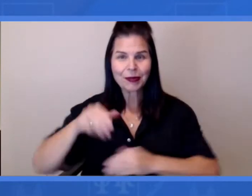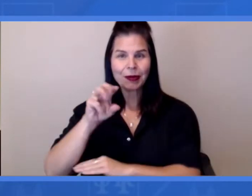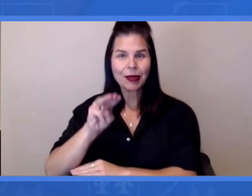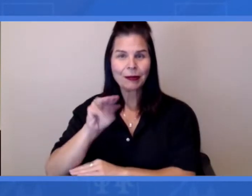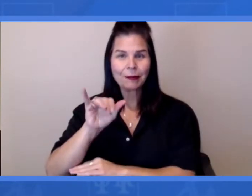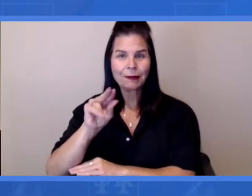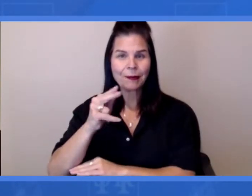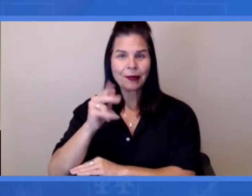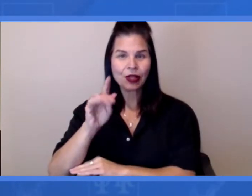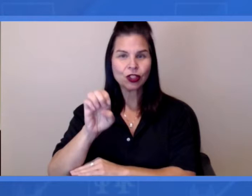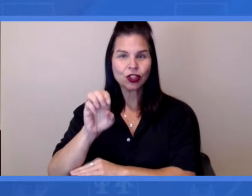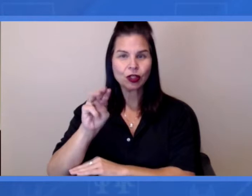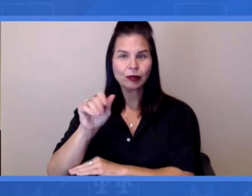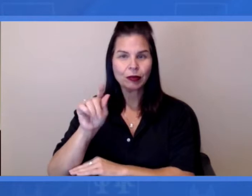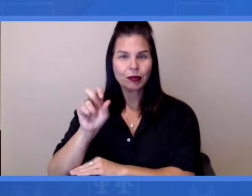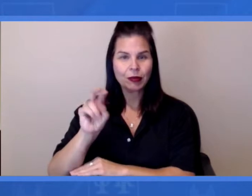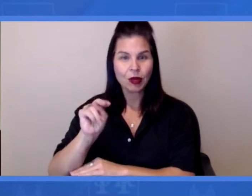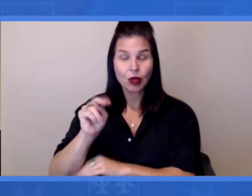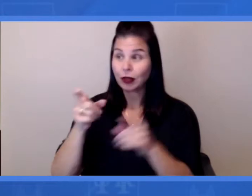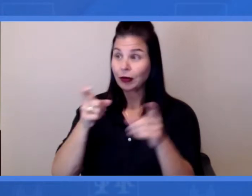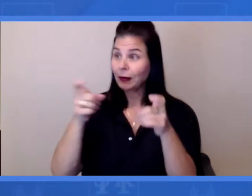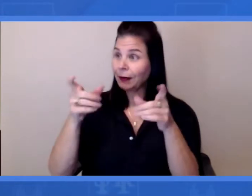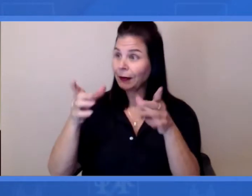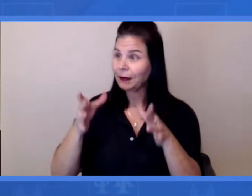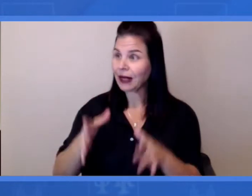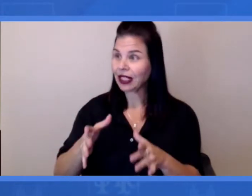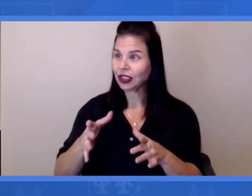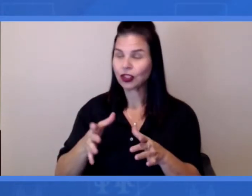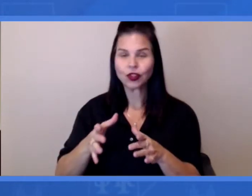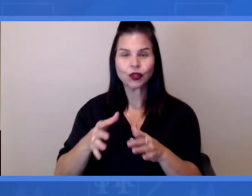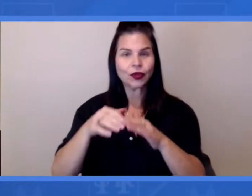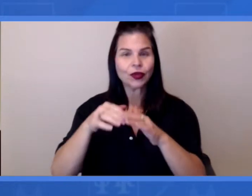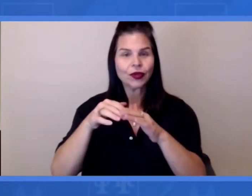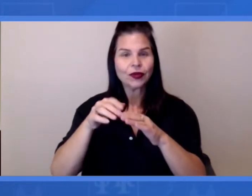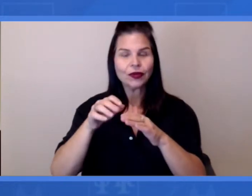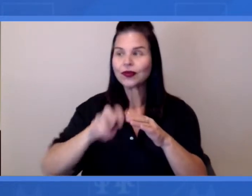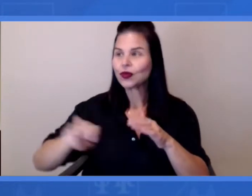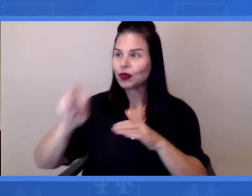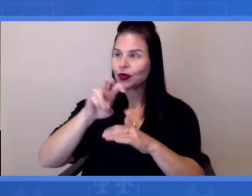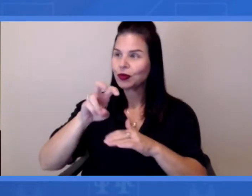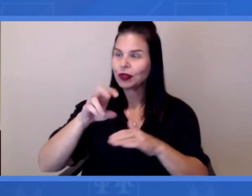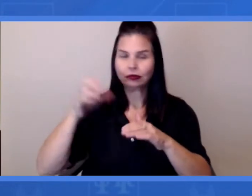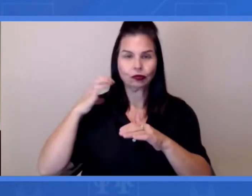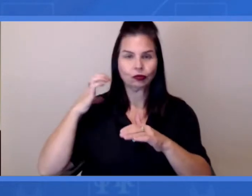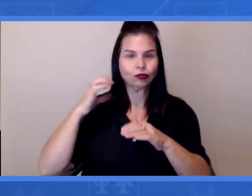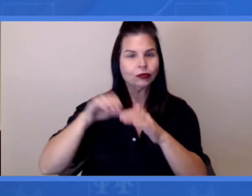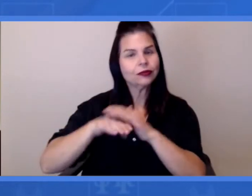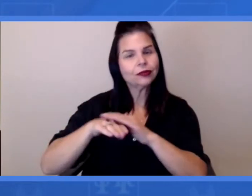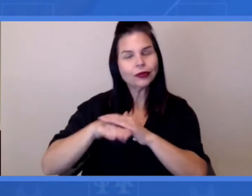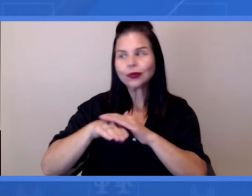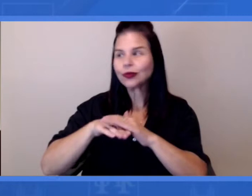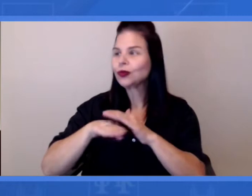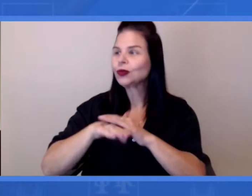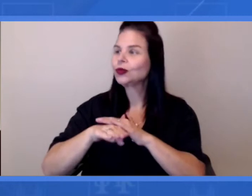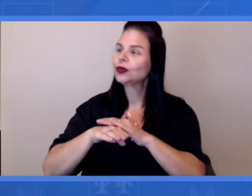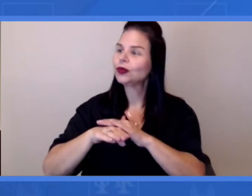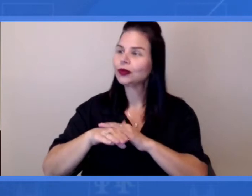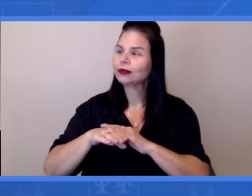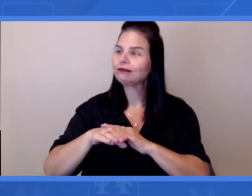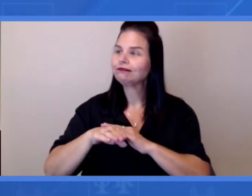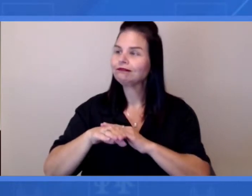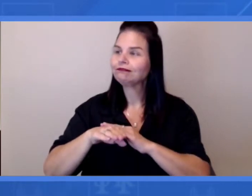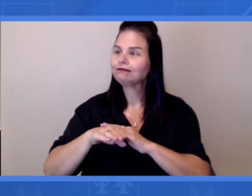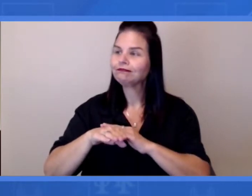Manager of Accessible Transportation Services. Thank you for joining us today. With us,